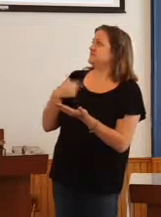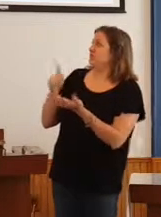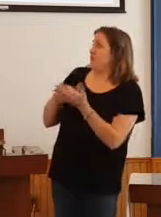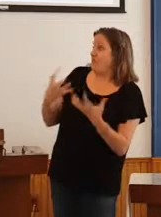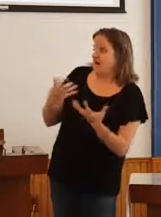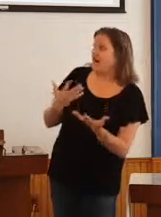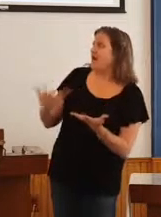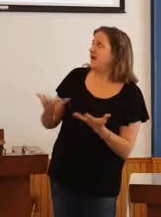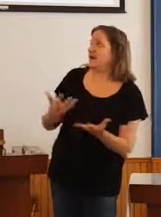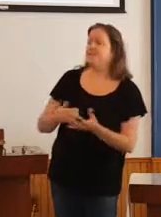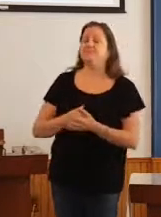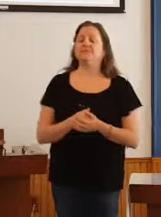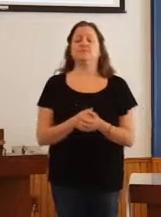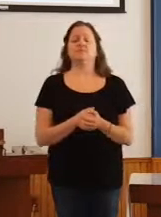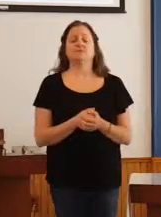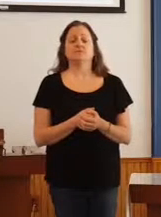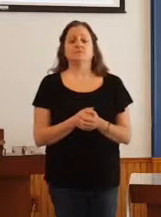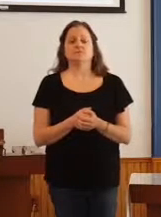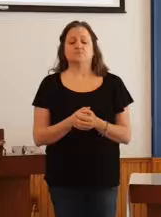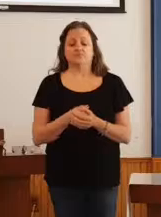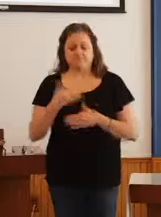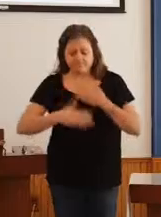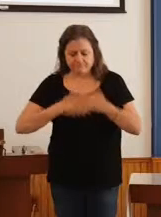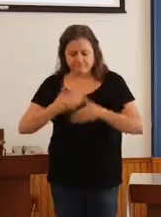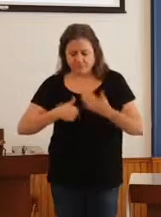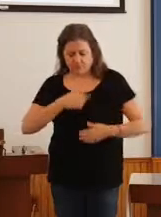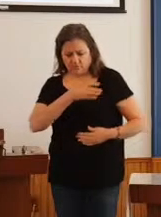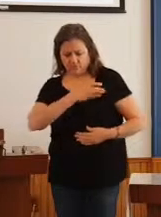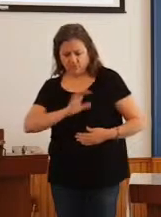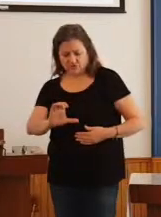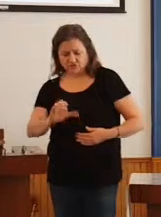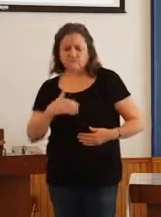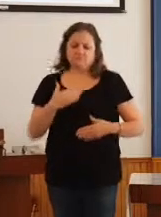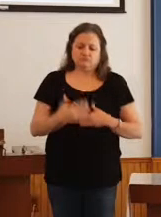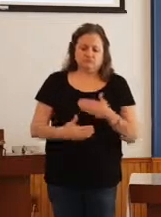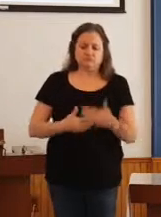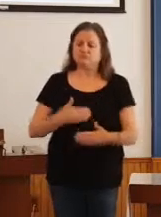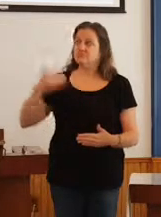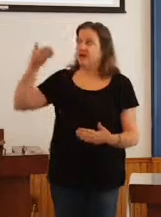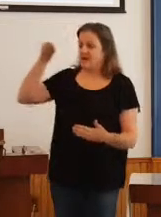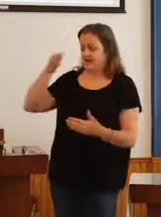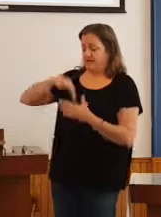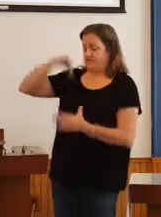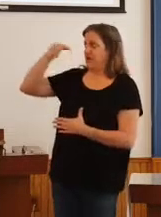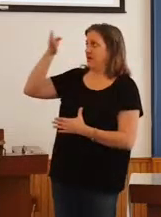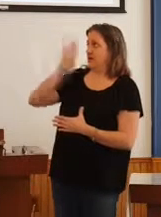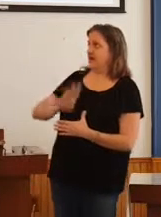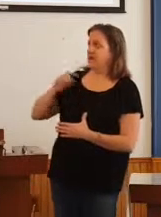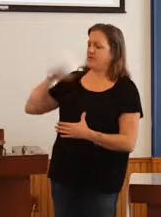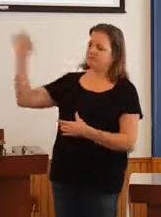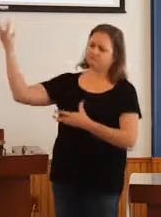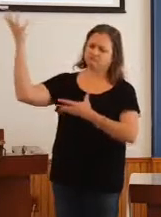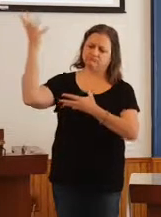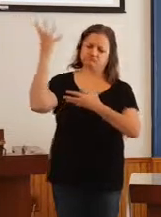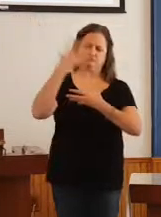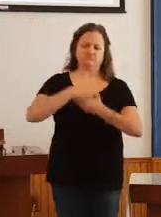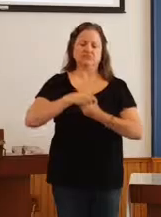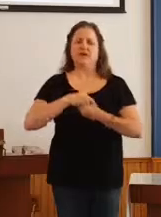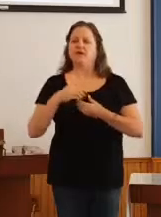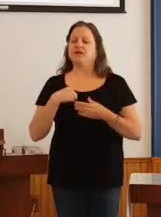When we're growing as Christians, we should allow the Spirit to take control over more and more areas of our lives.